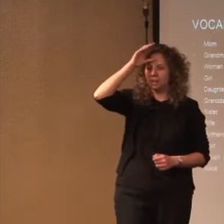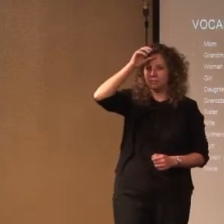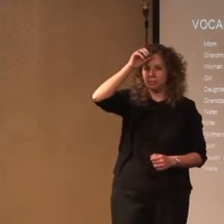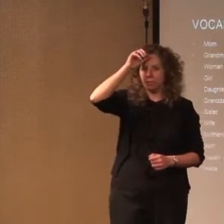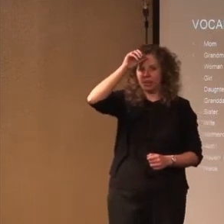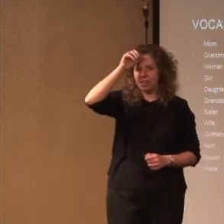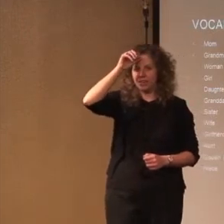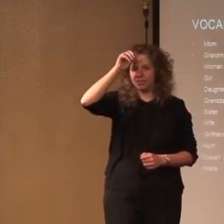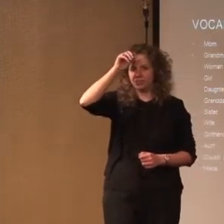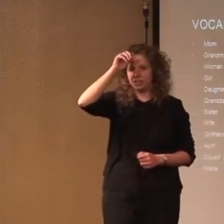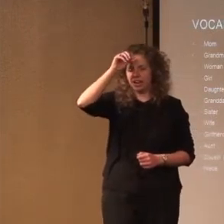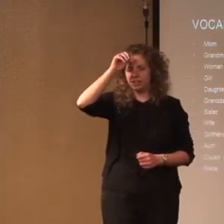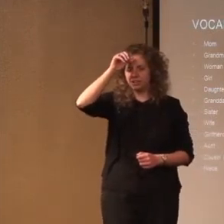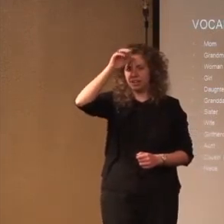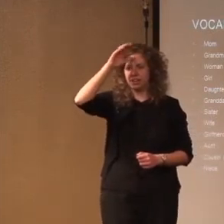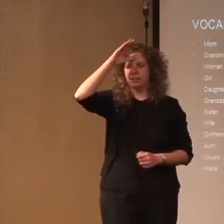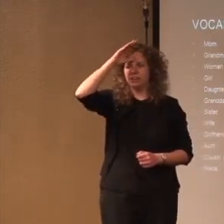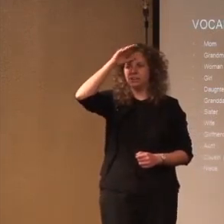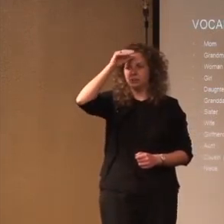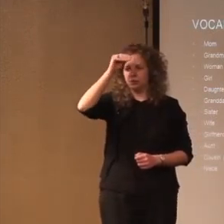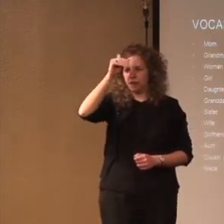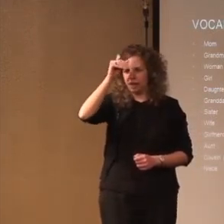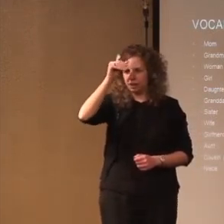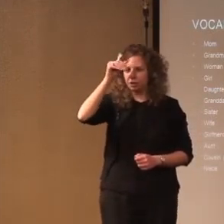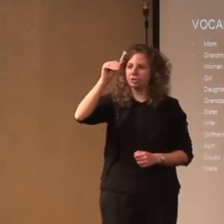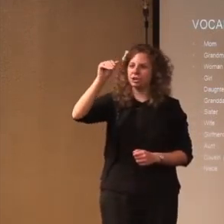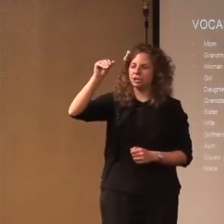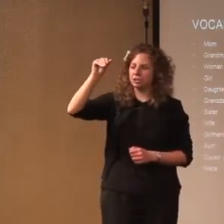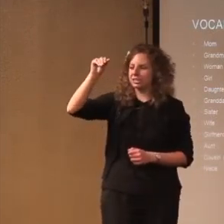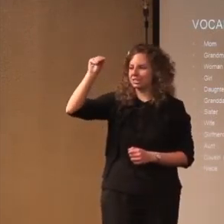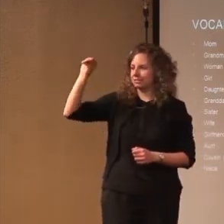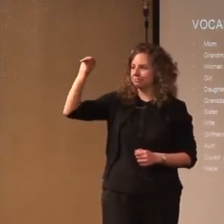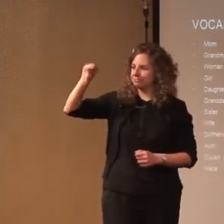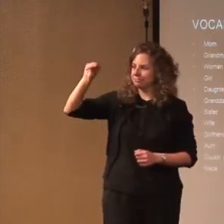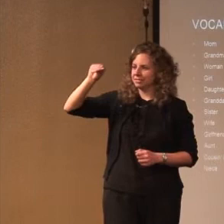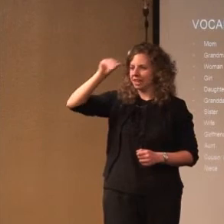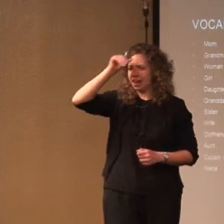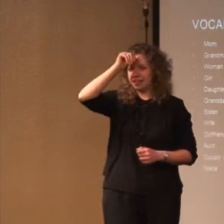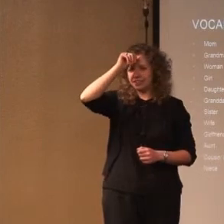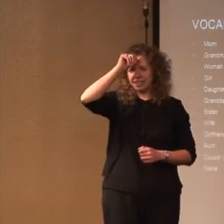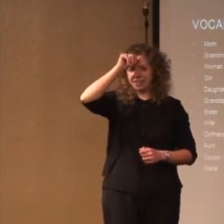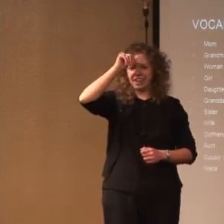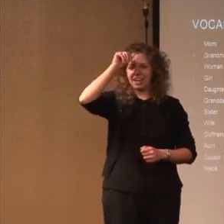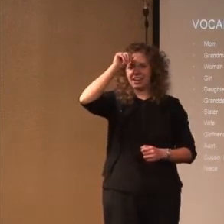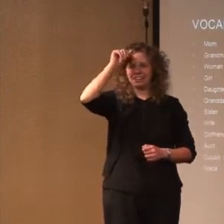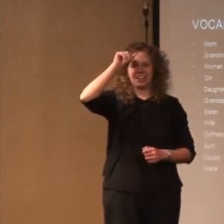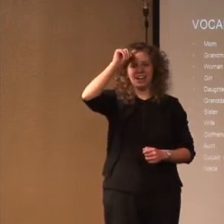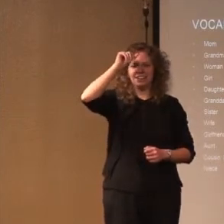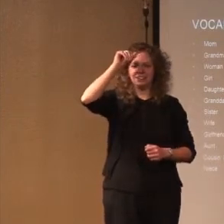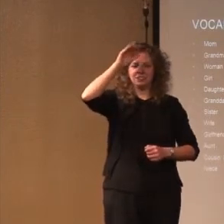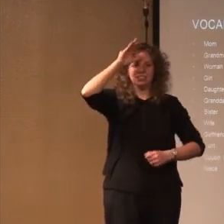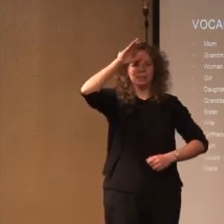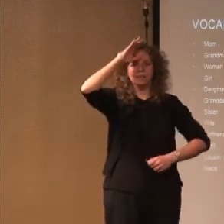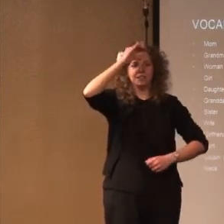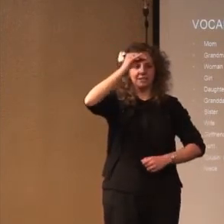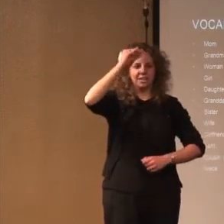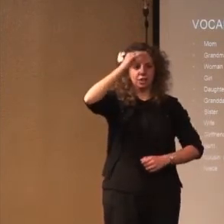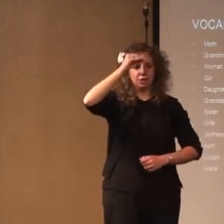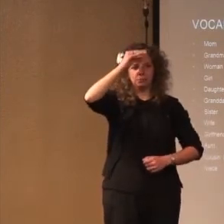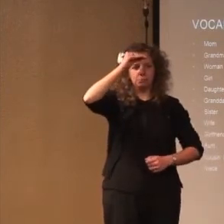done boy and then just kind of like you got closer, so it's kind of like an A, it's kind of just something near